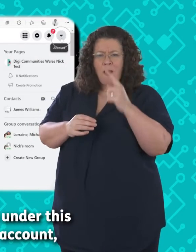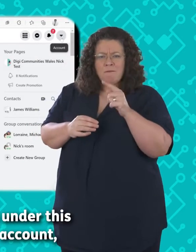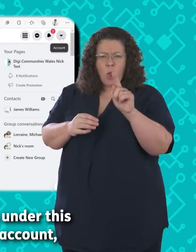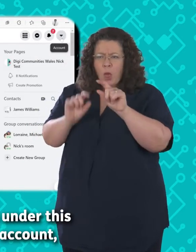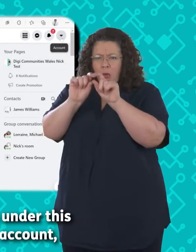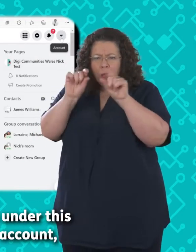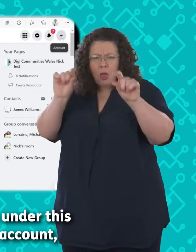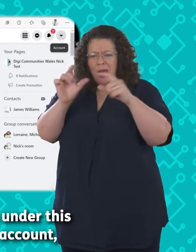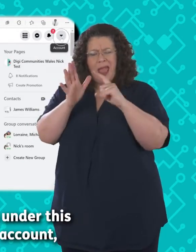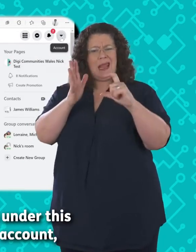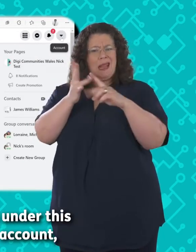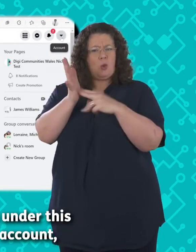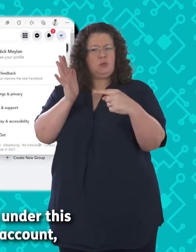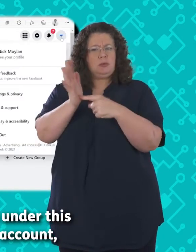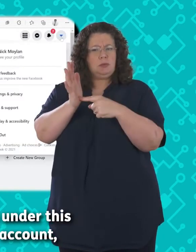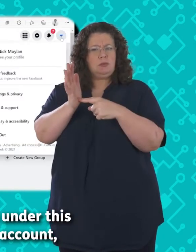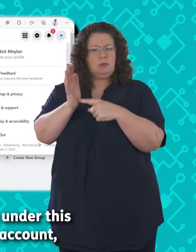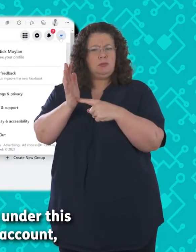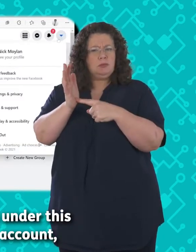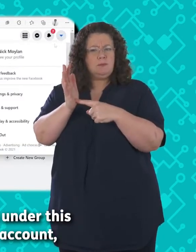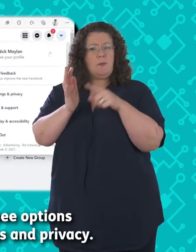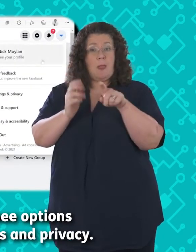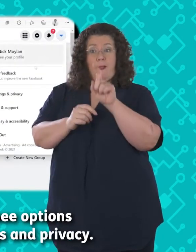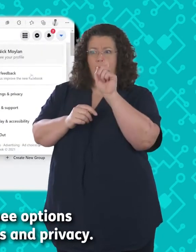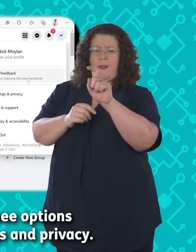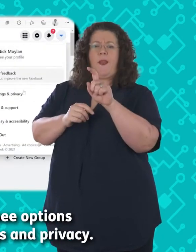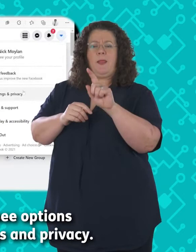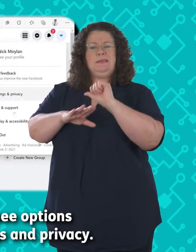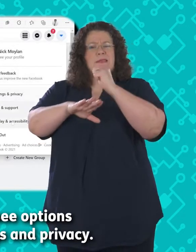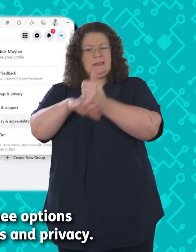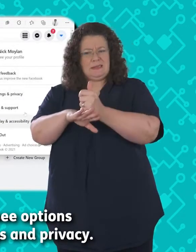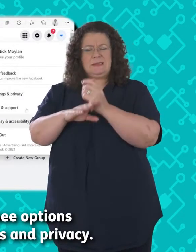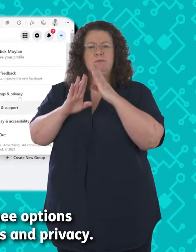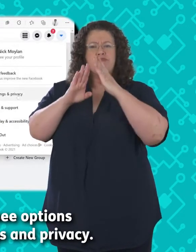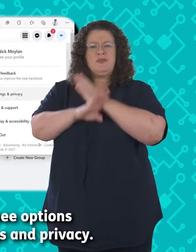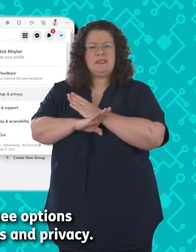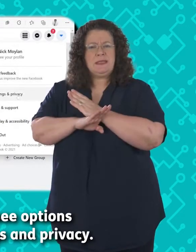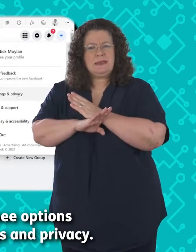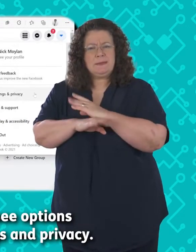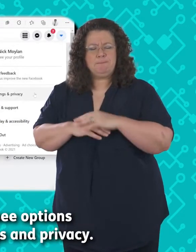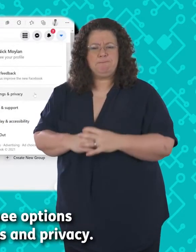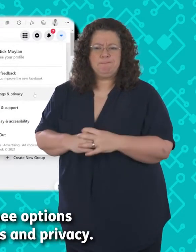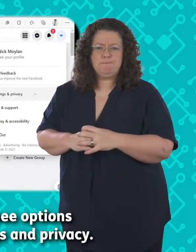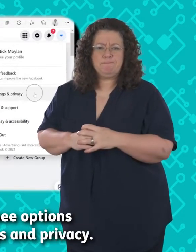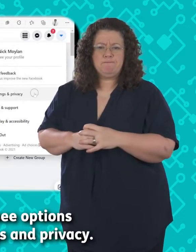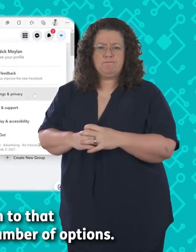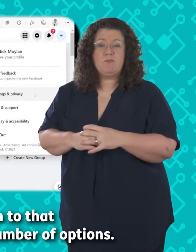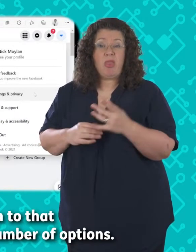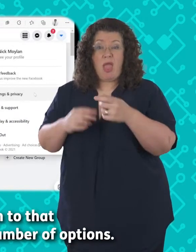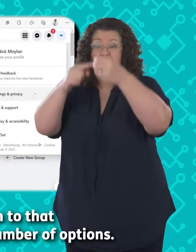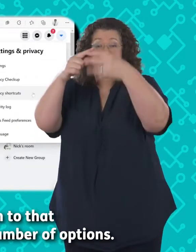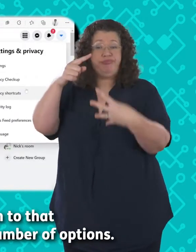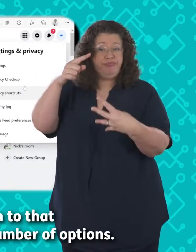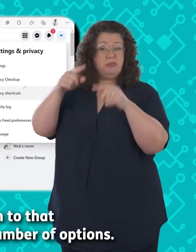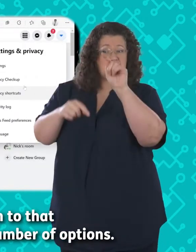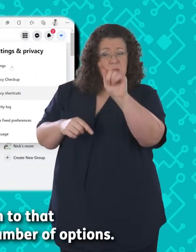settings are under this arrow called account. And then I can see options to go on to settings and privacy. So I just go on